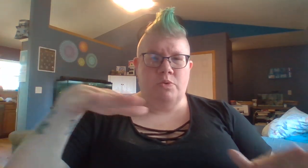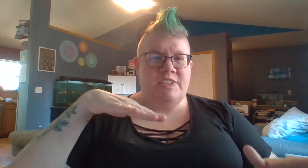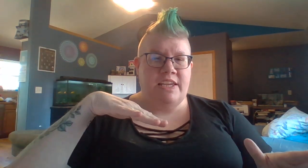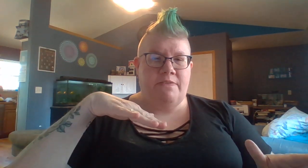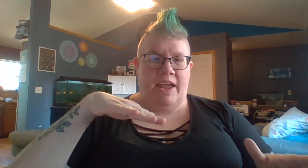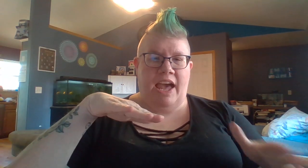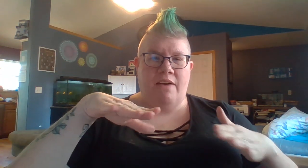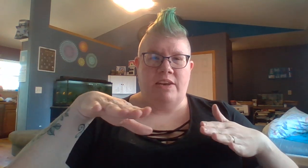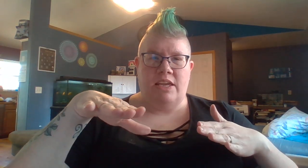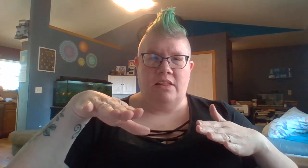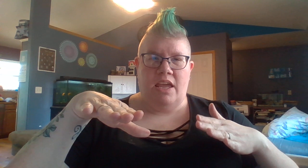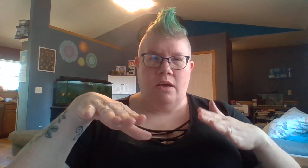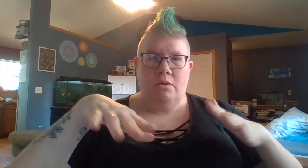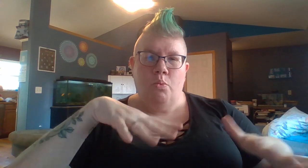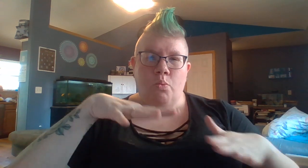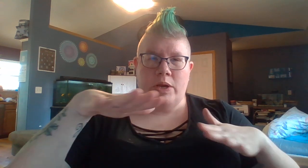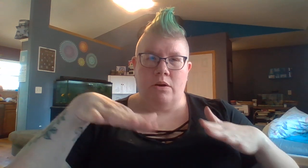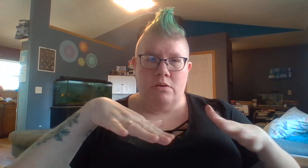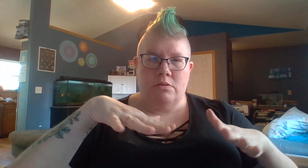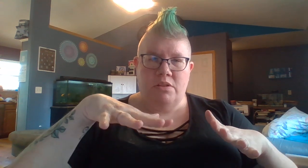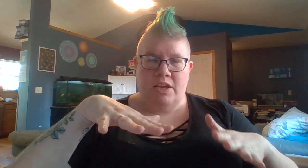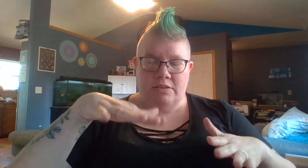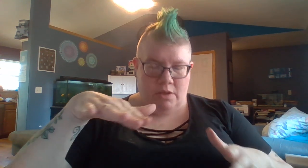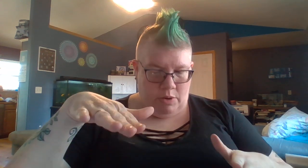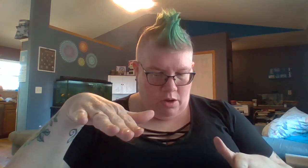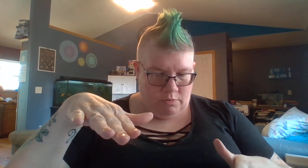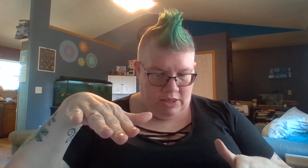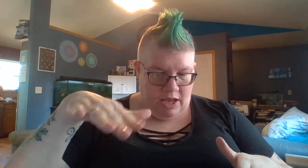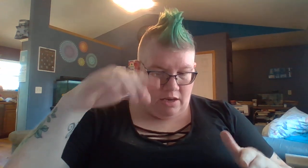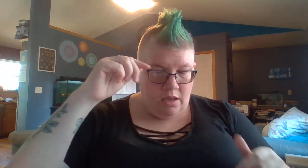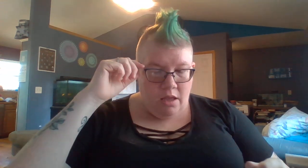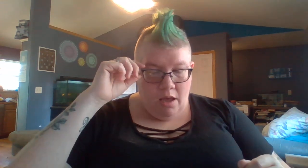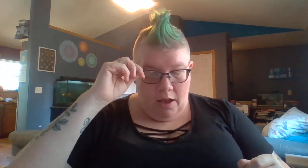see if I have any weird things going on with that.